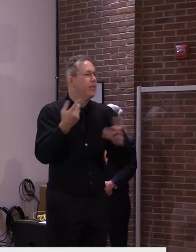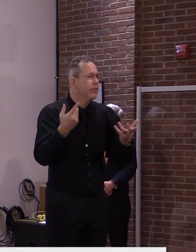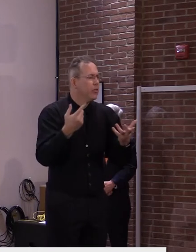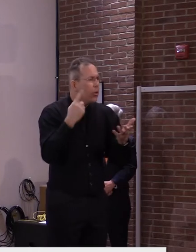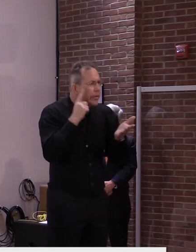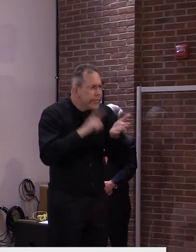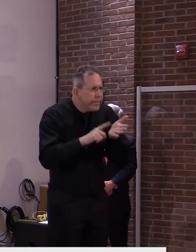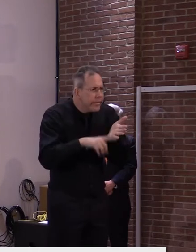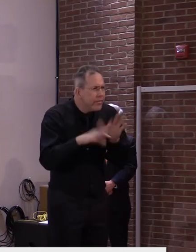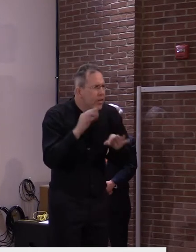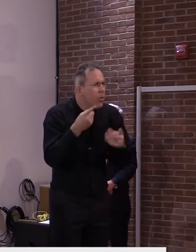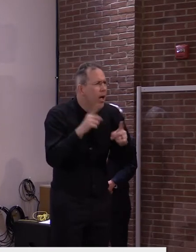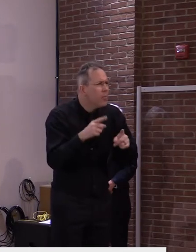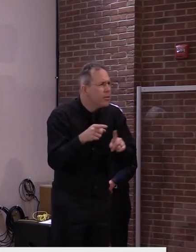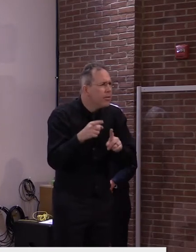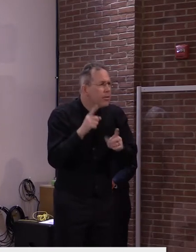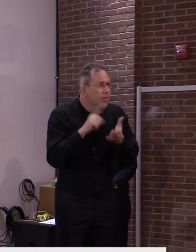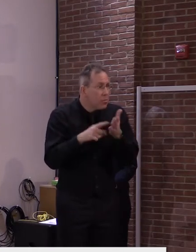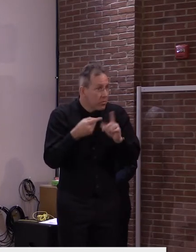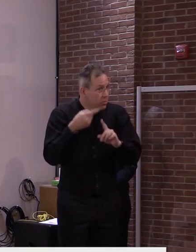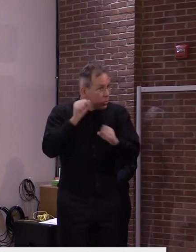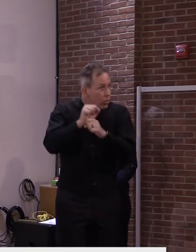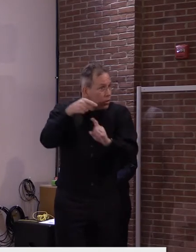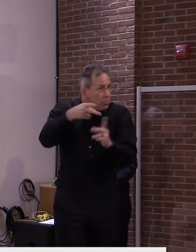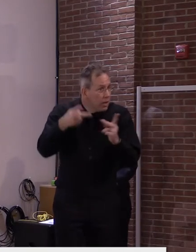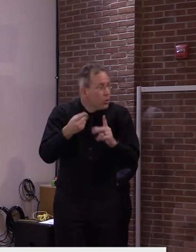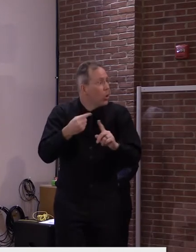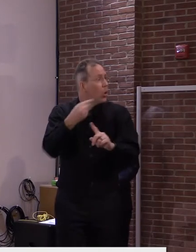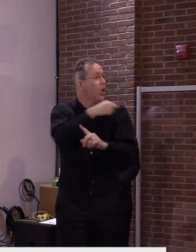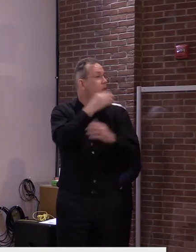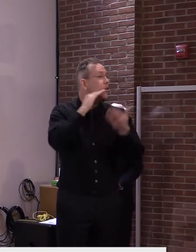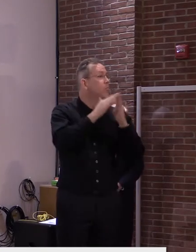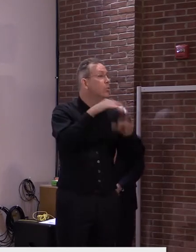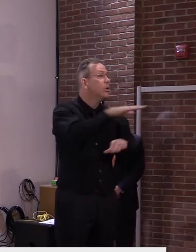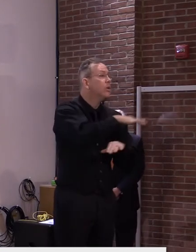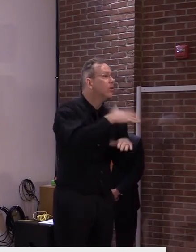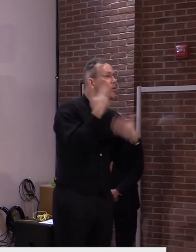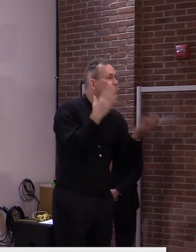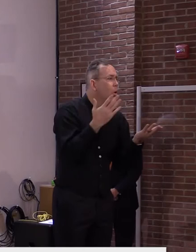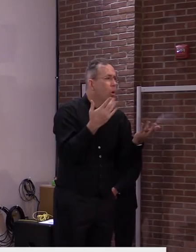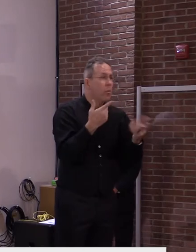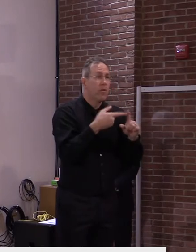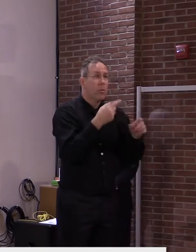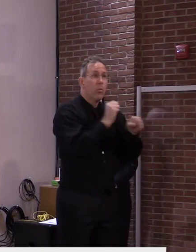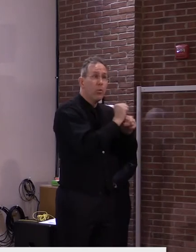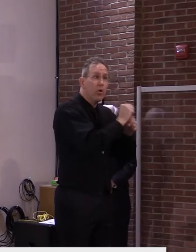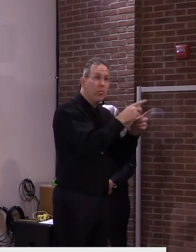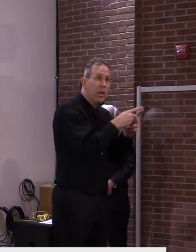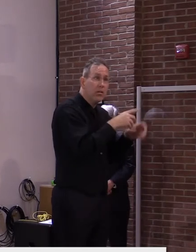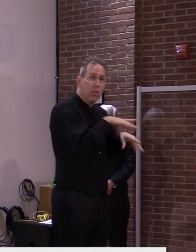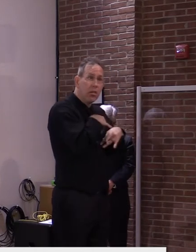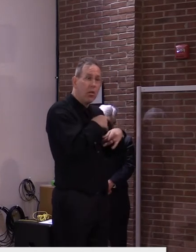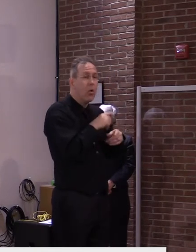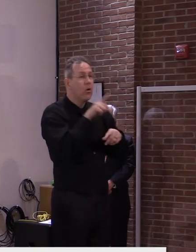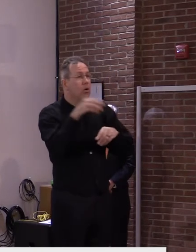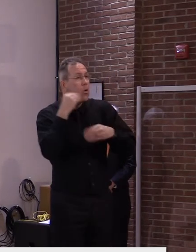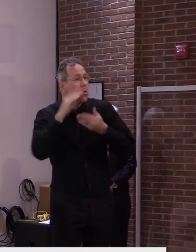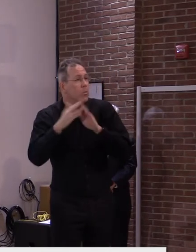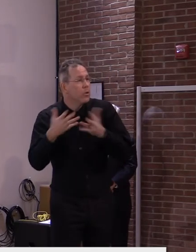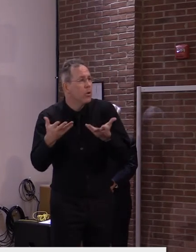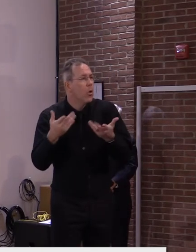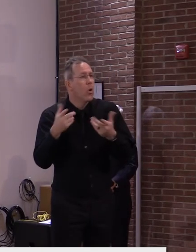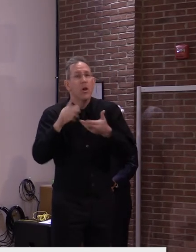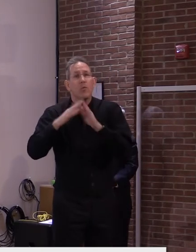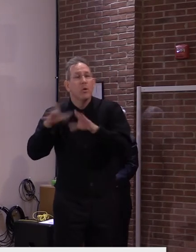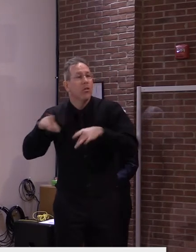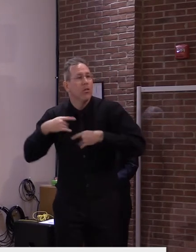or McDonald's or Burger King or who knows what, your decision to drive up to the window